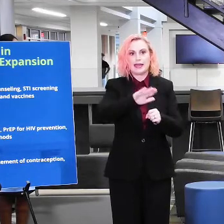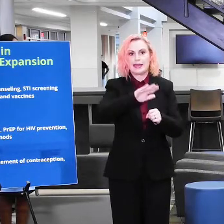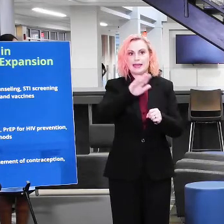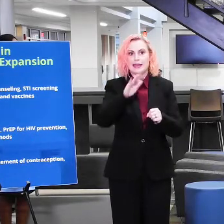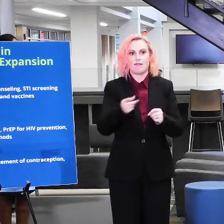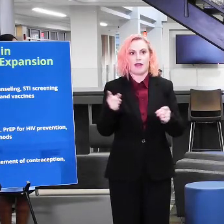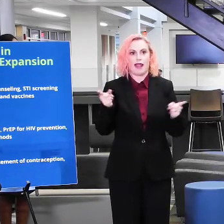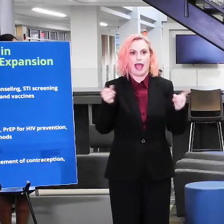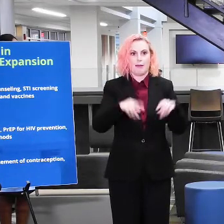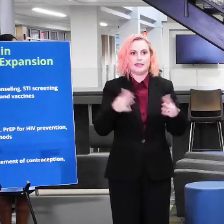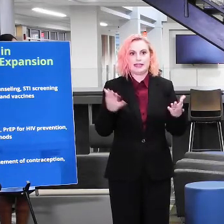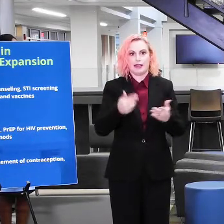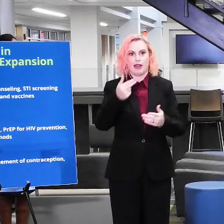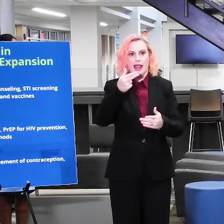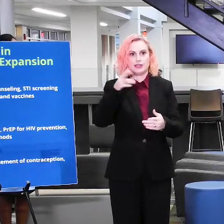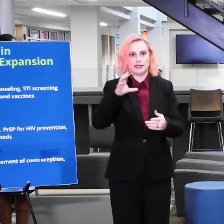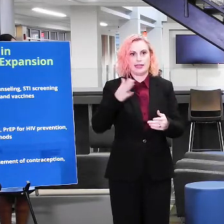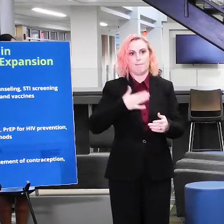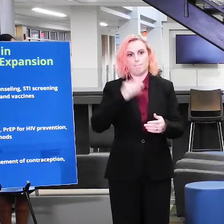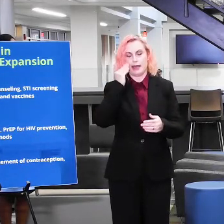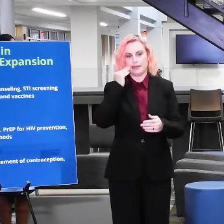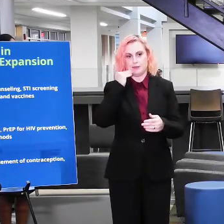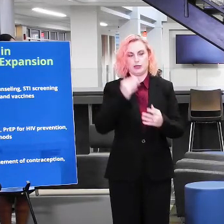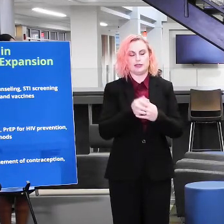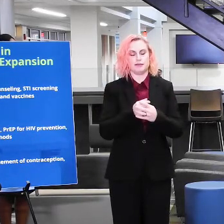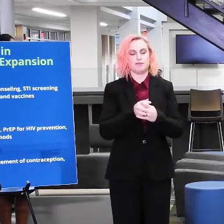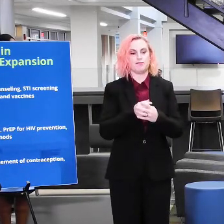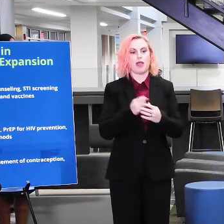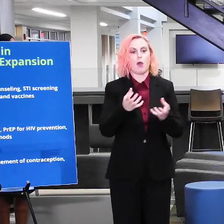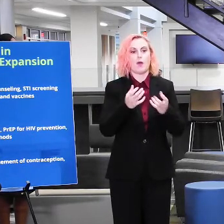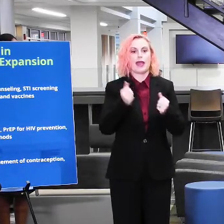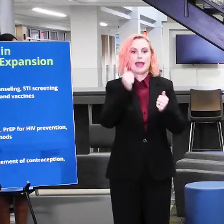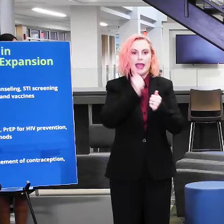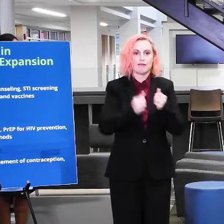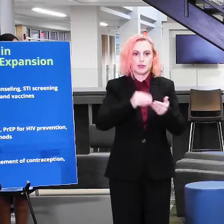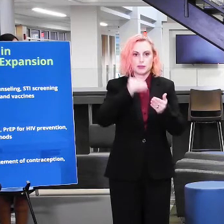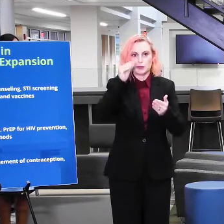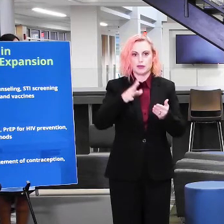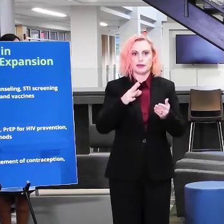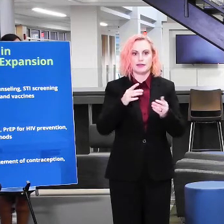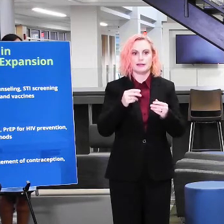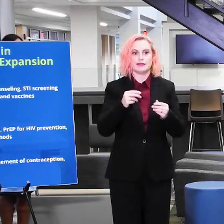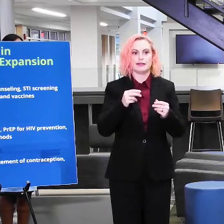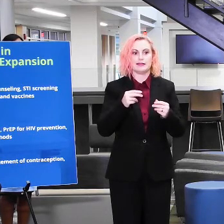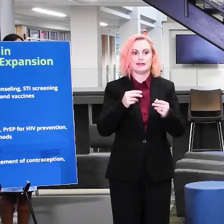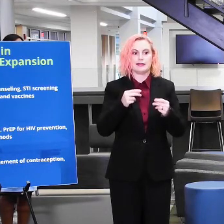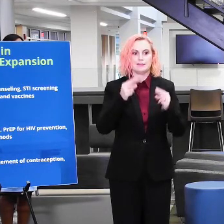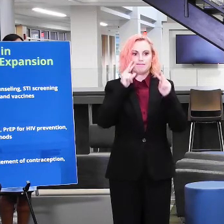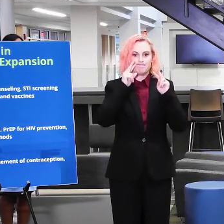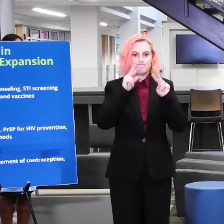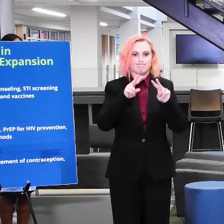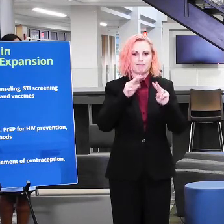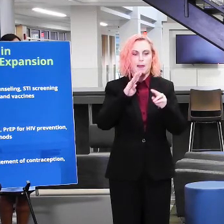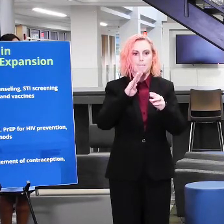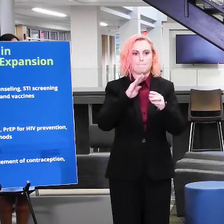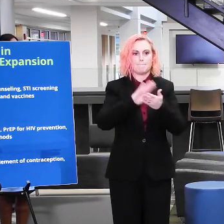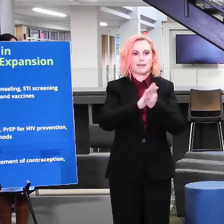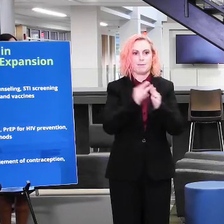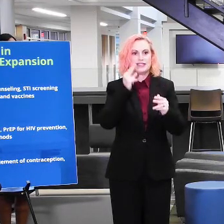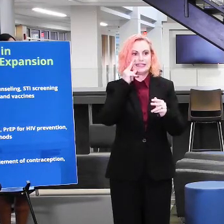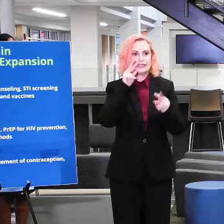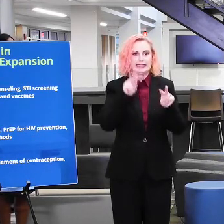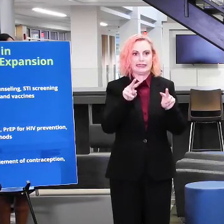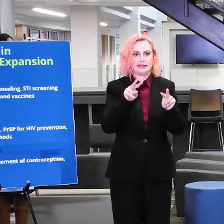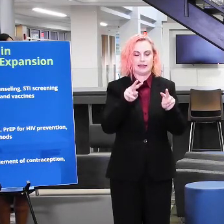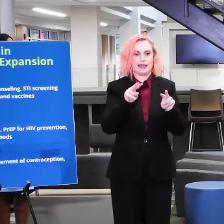happens at HCC, the experience that I had. I want every student to be seen. And when they're seen, there will always